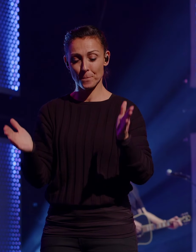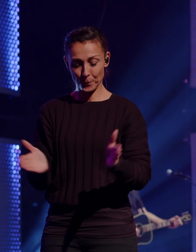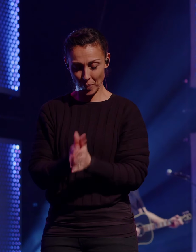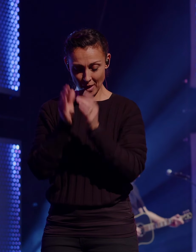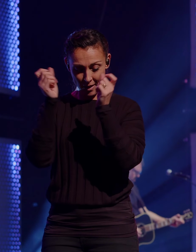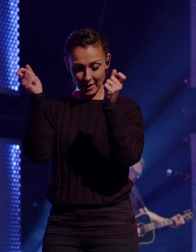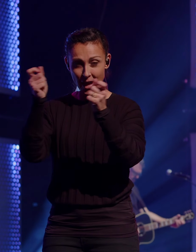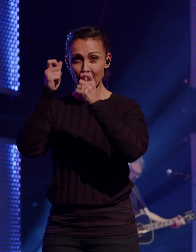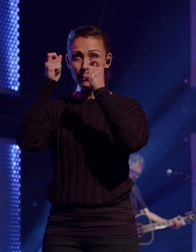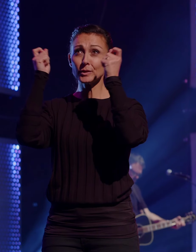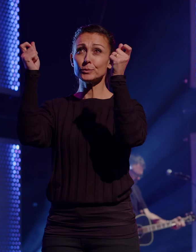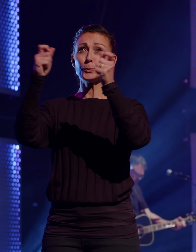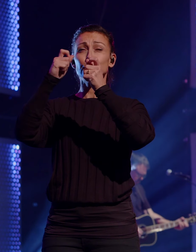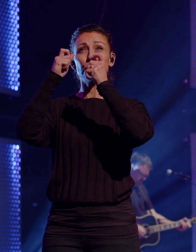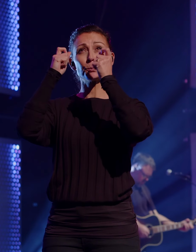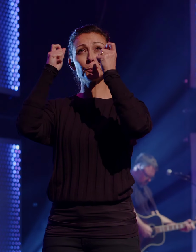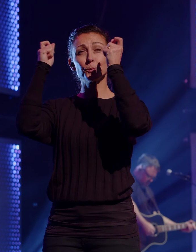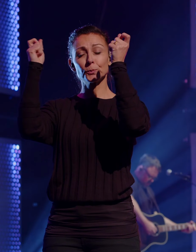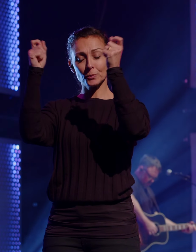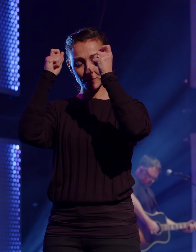hallelujah,